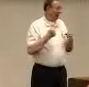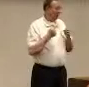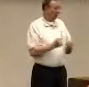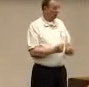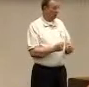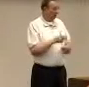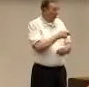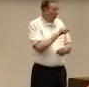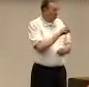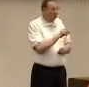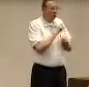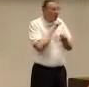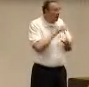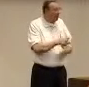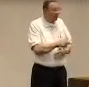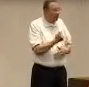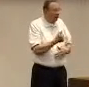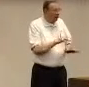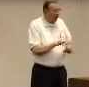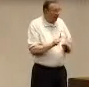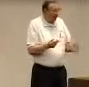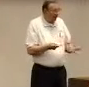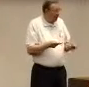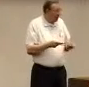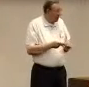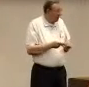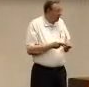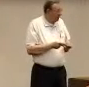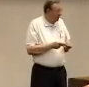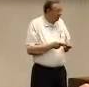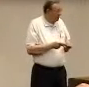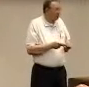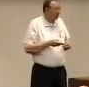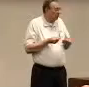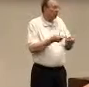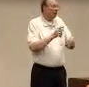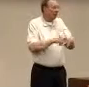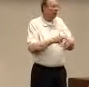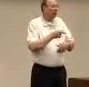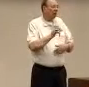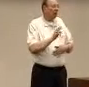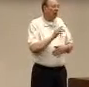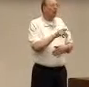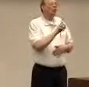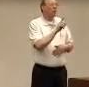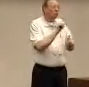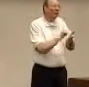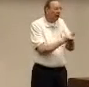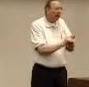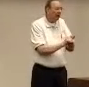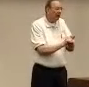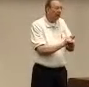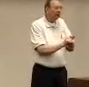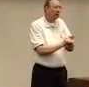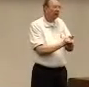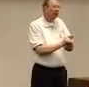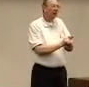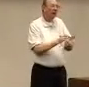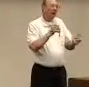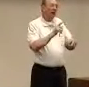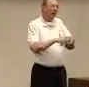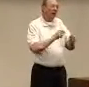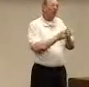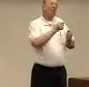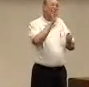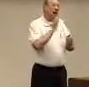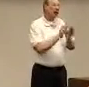that has the power. He's the one who has the strength. So if you do nothing else when you leave this place, spend time with God. Because if you'll do